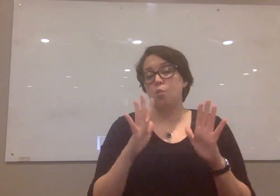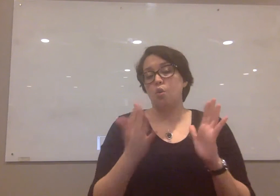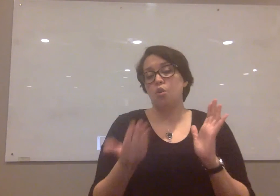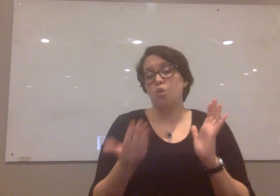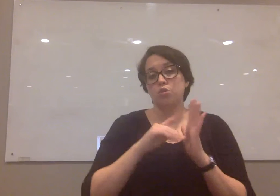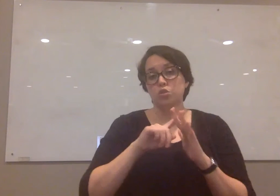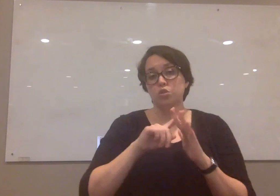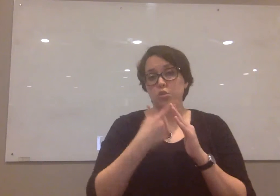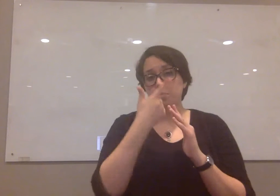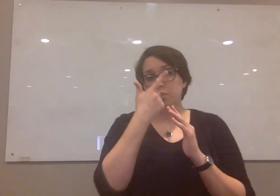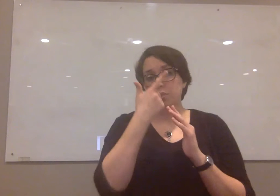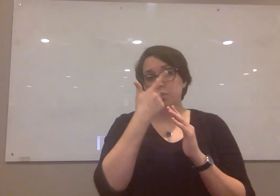rid of that caching process.